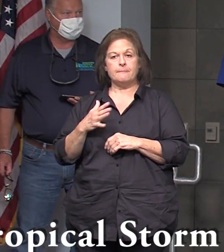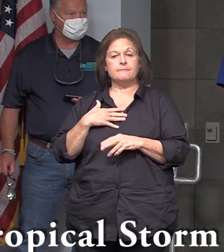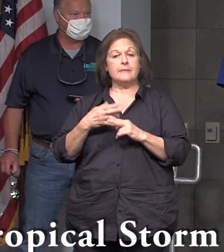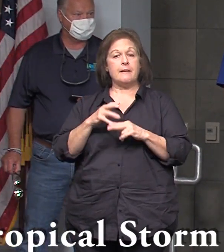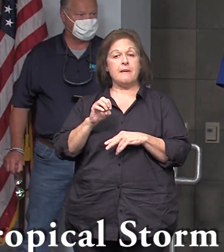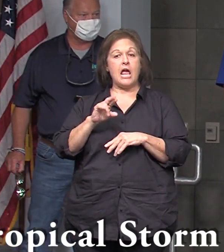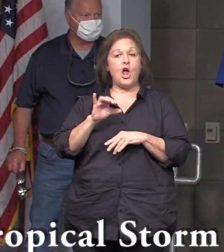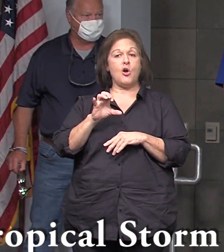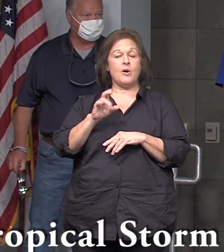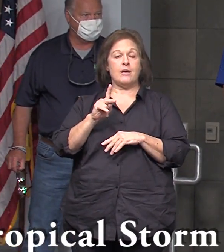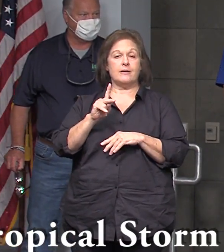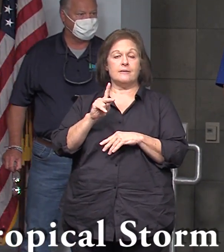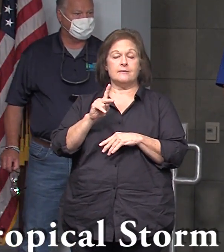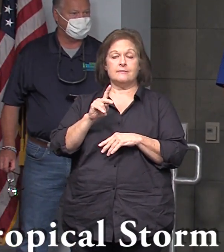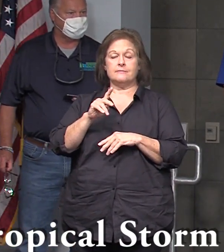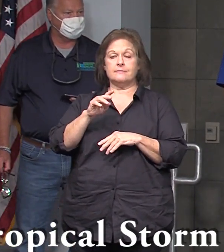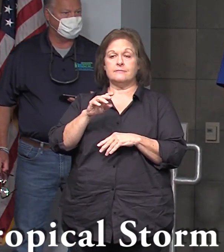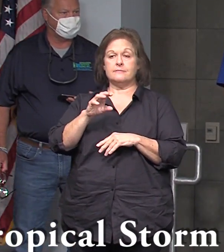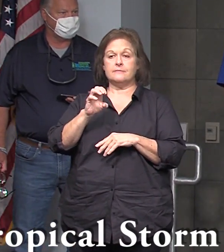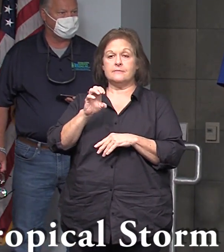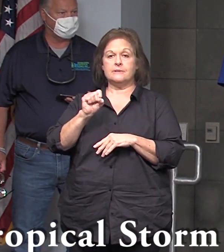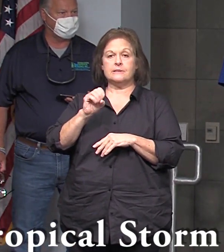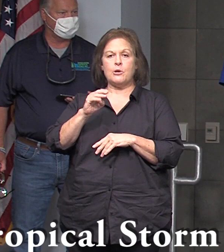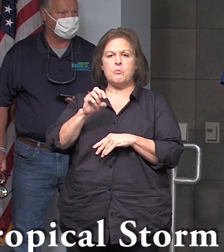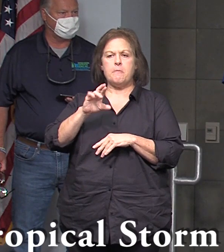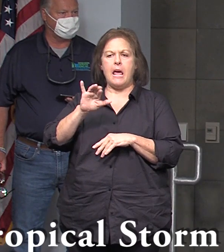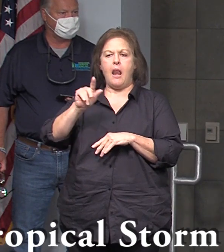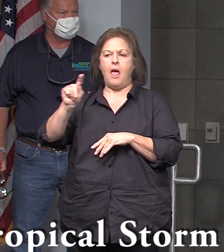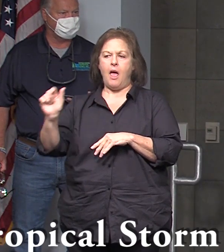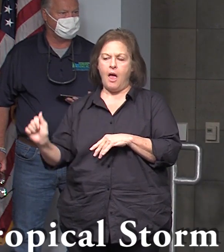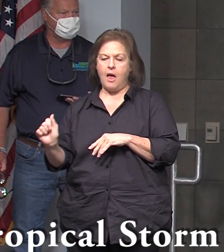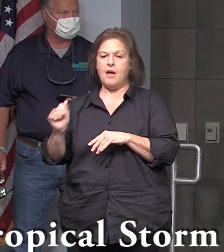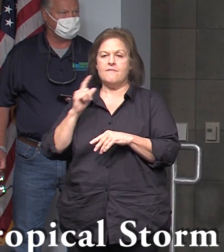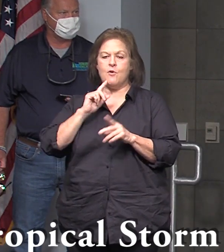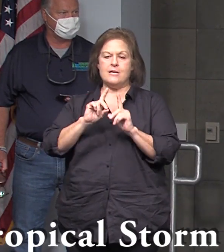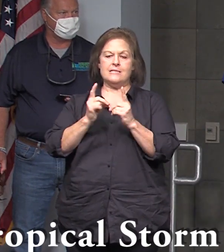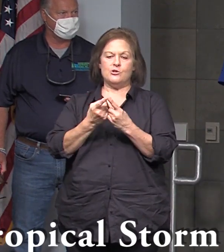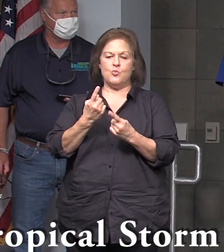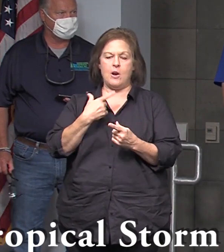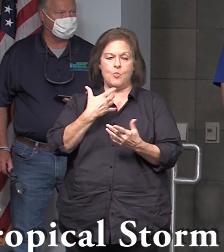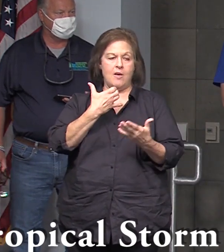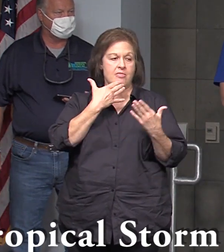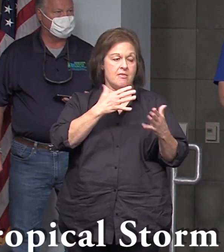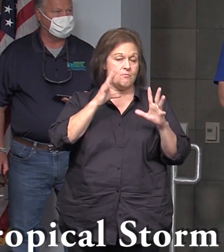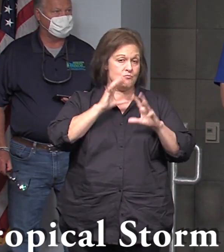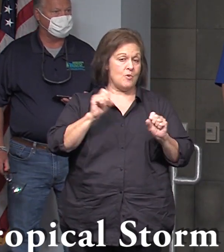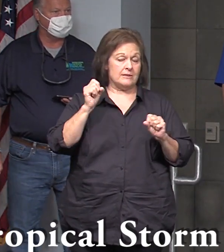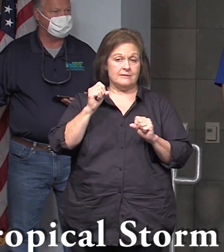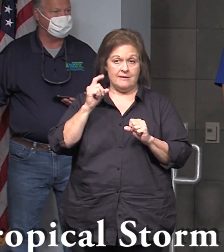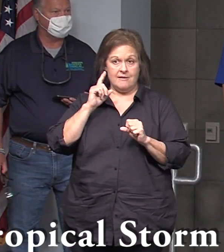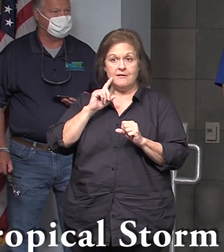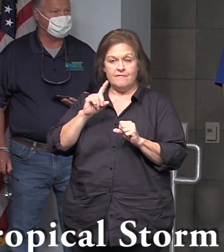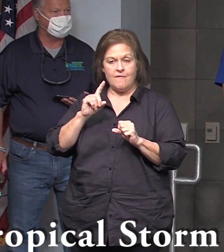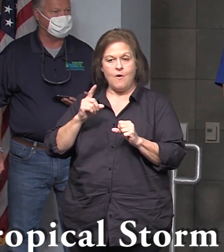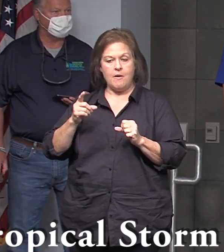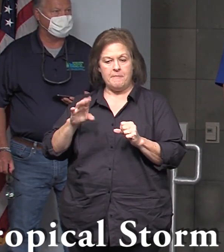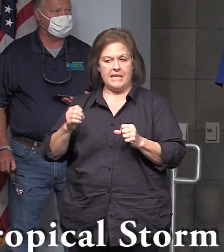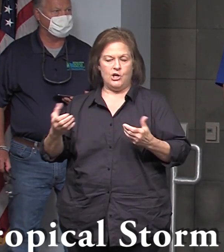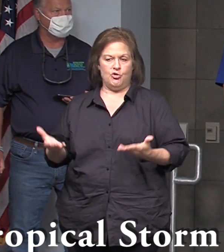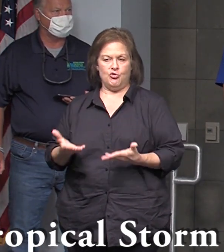My name is Eric Scrimetta. I'm Public Service Commissioner for District 1. I want to thank President Sheng for the opportunity to address you